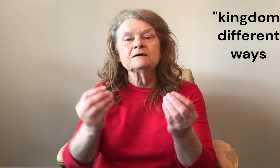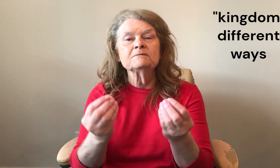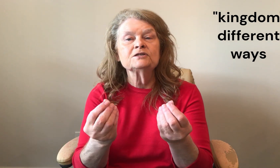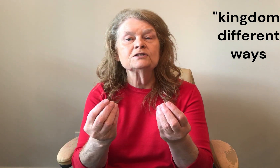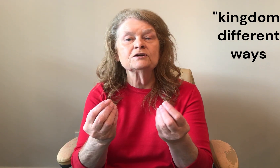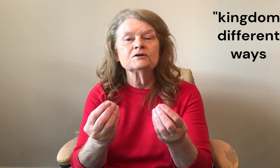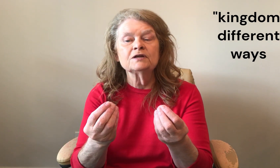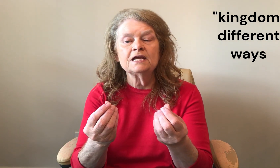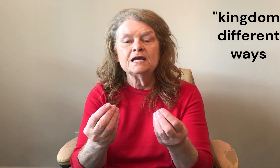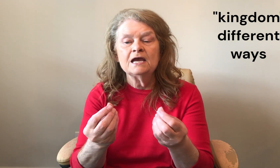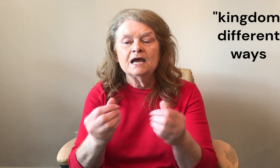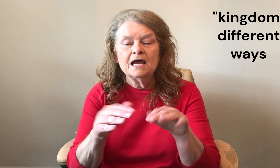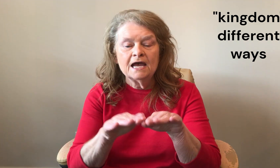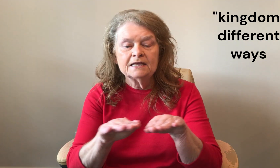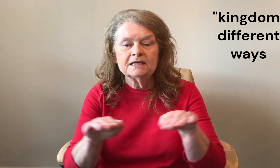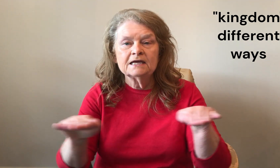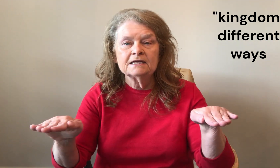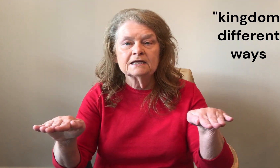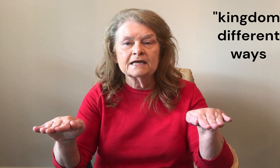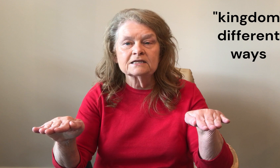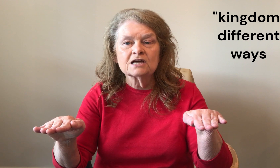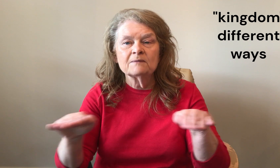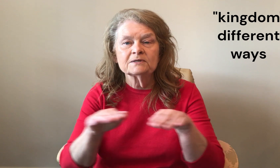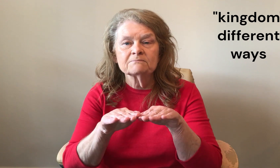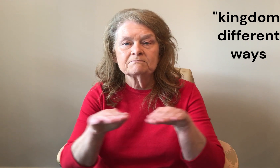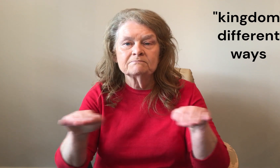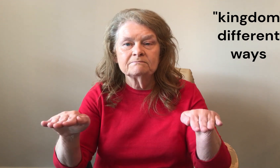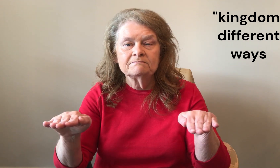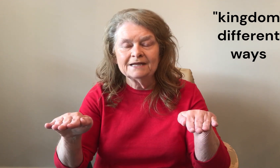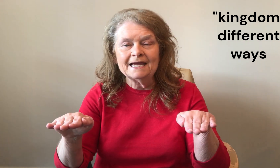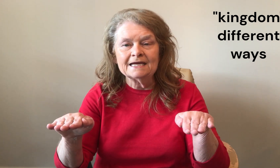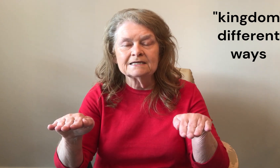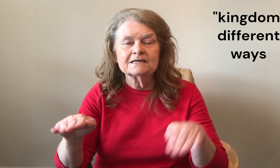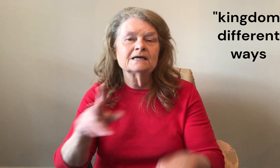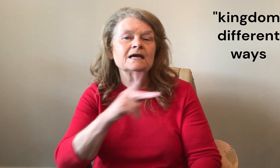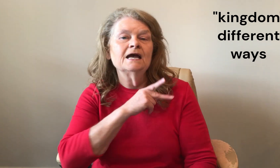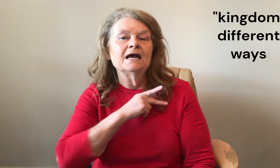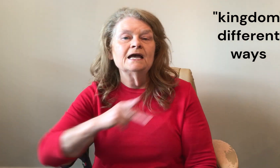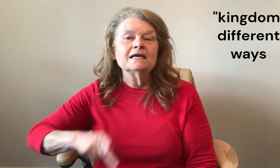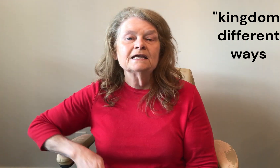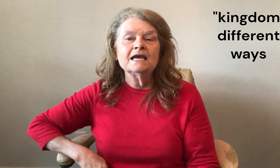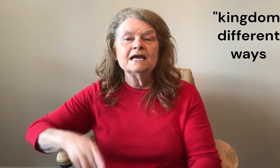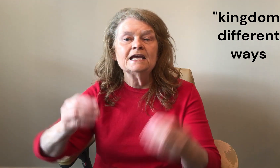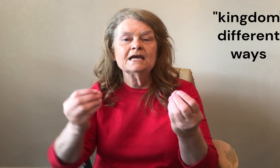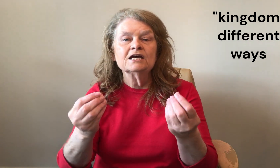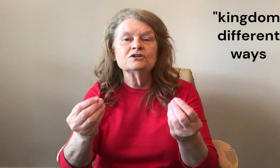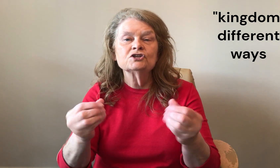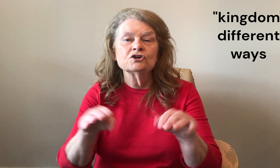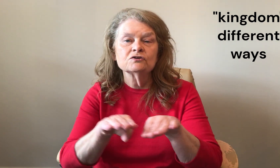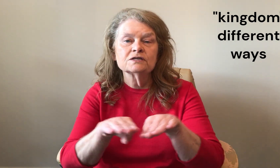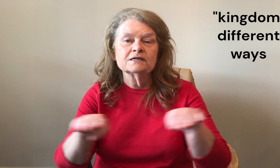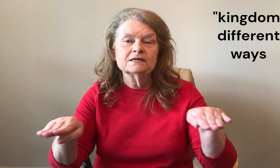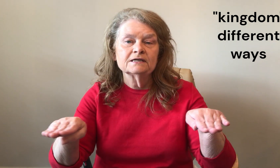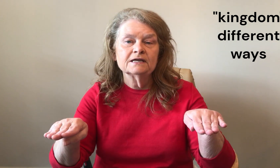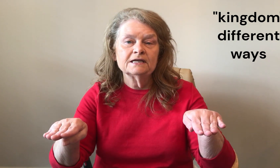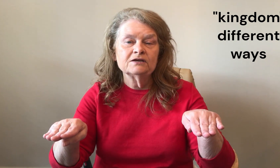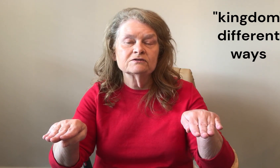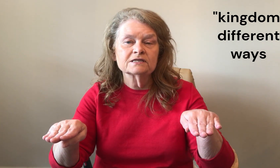kingdom, dirty, and then like the top of the land. King, dirt, and here's the